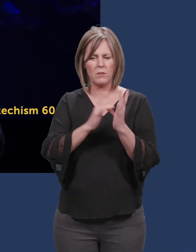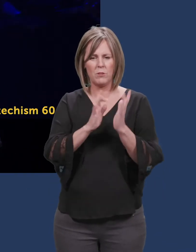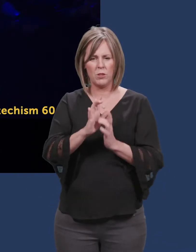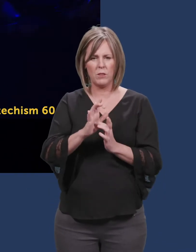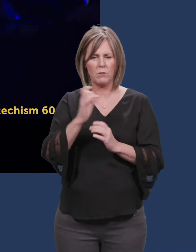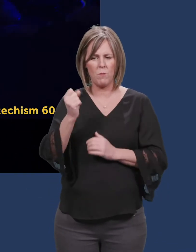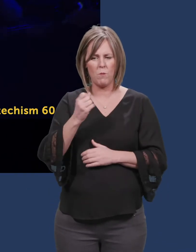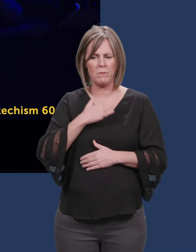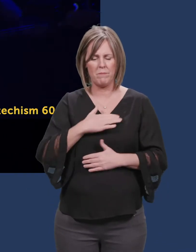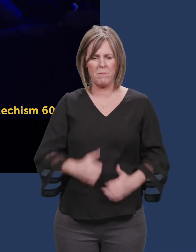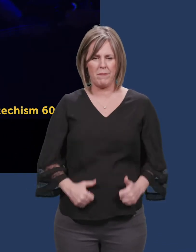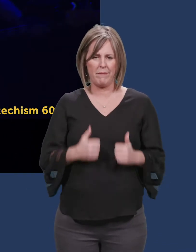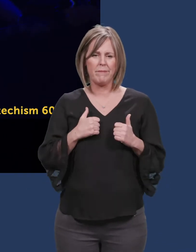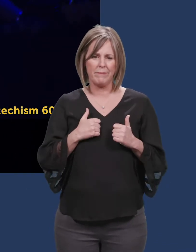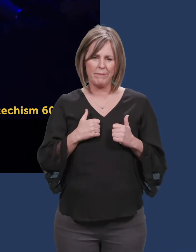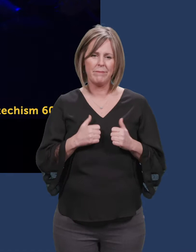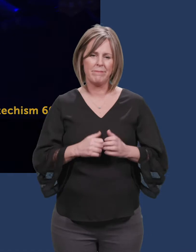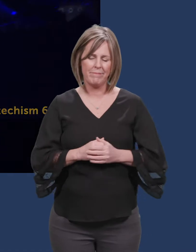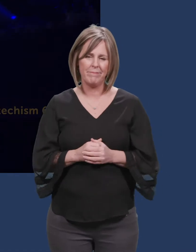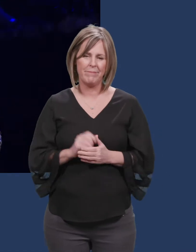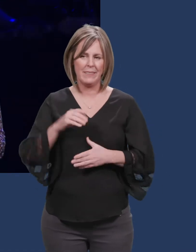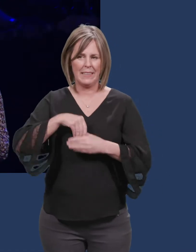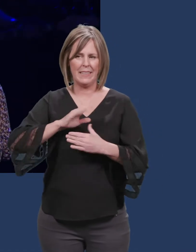in His loving hands.